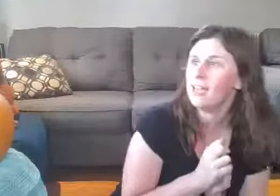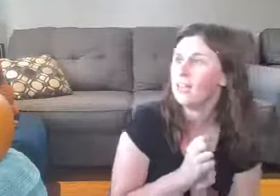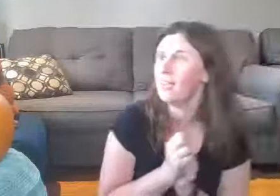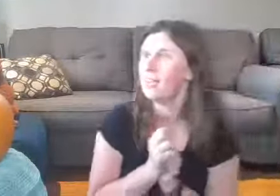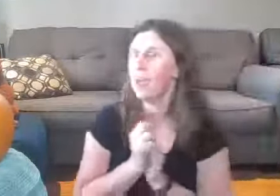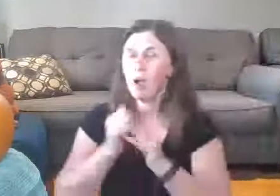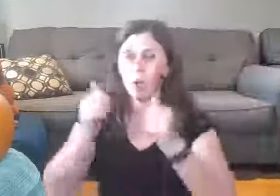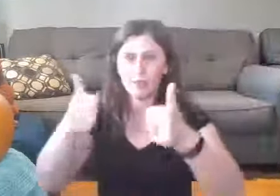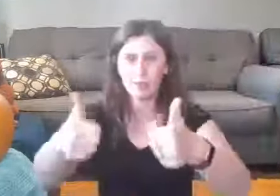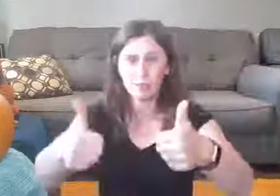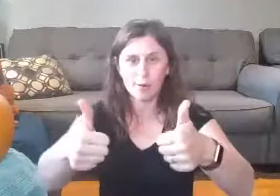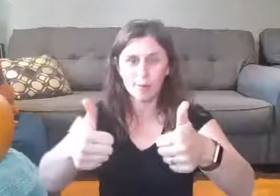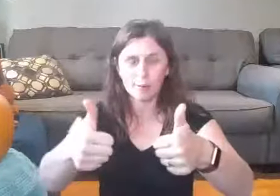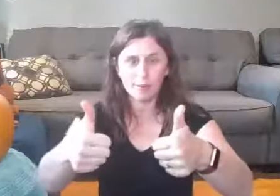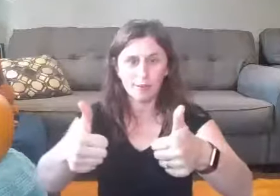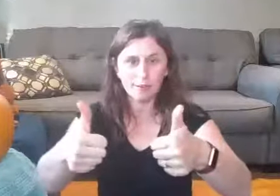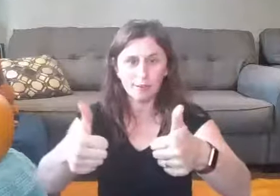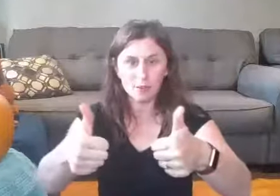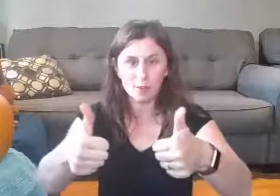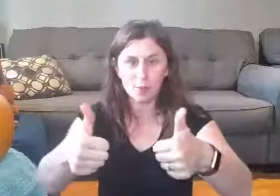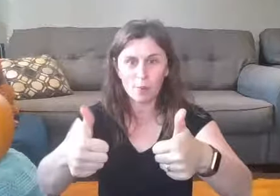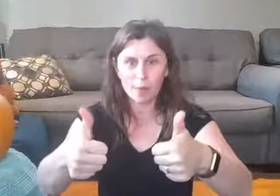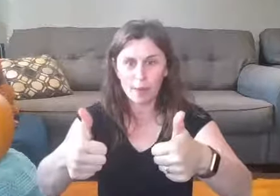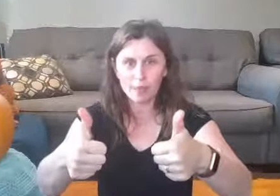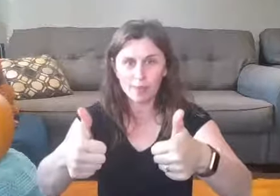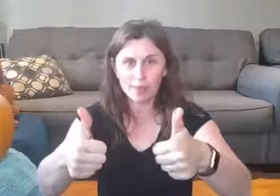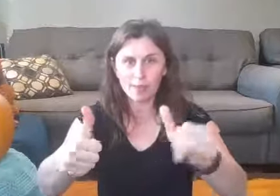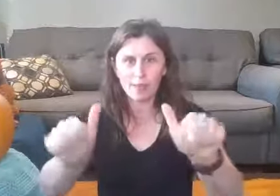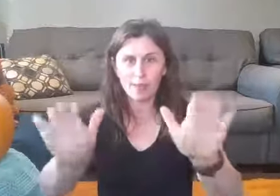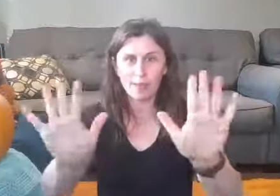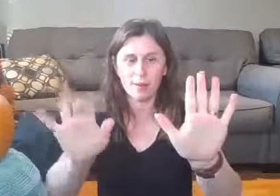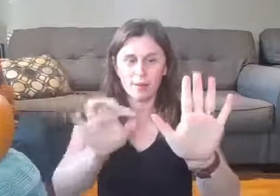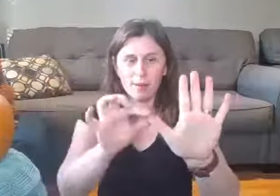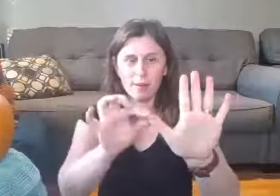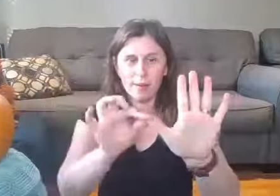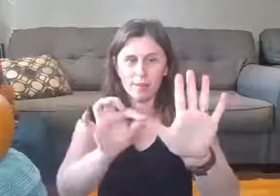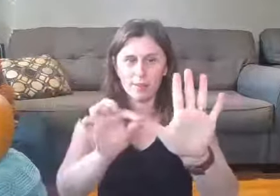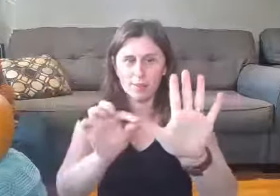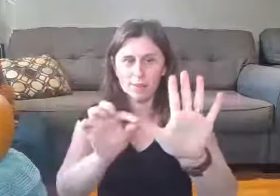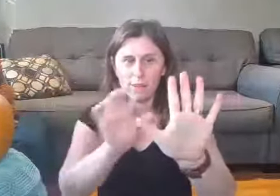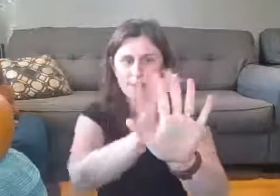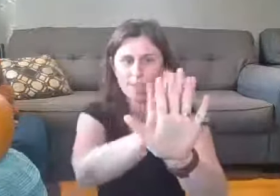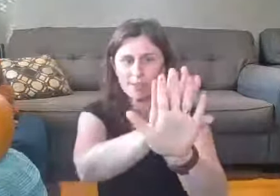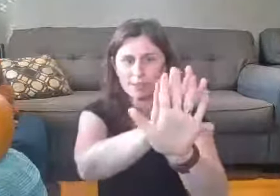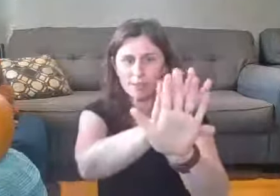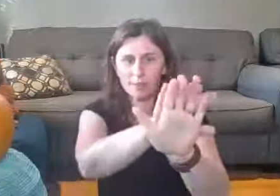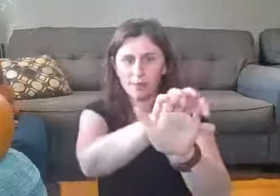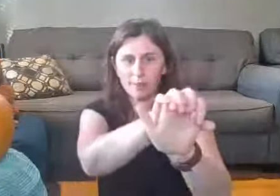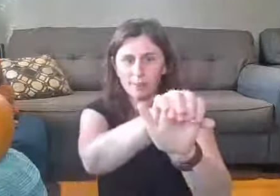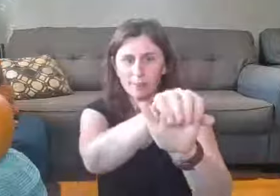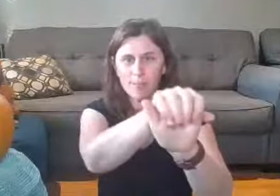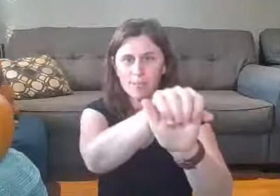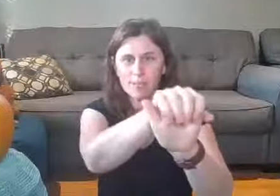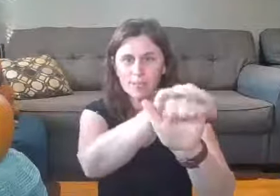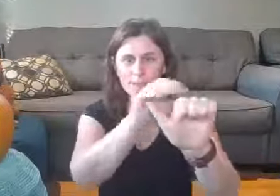sing a song about our thumbs. Can you show me your thumbs? Remember it? These ones on the end? Bend these ones